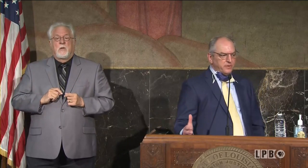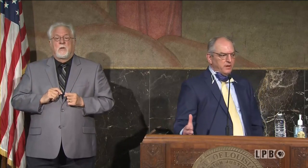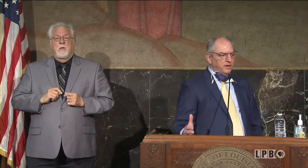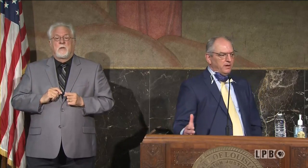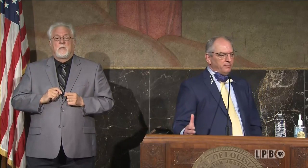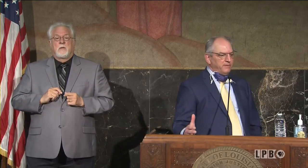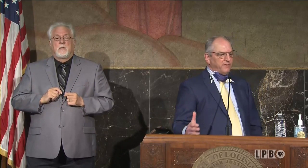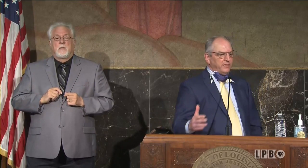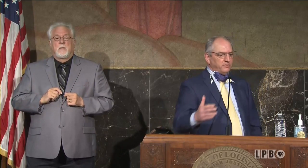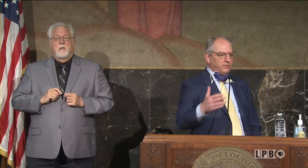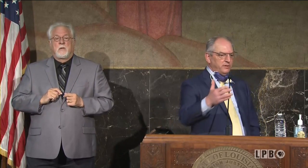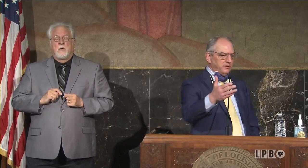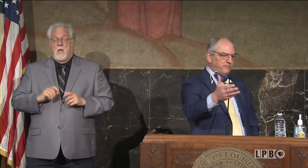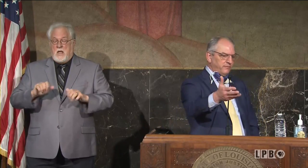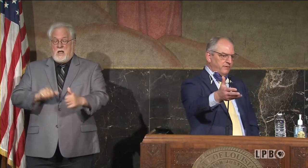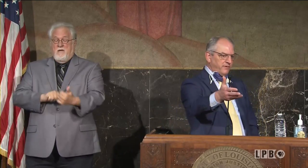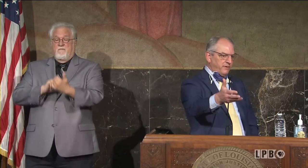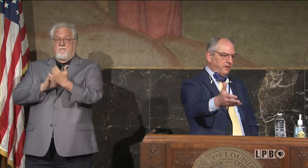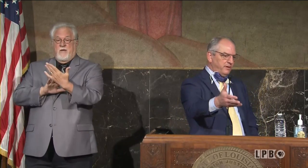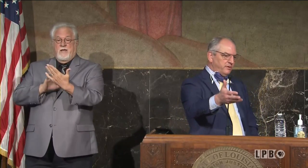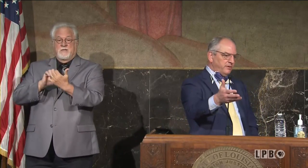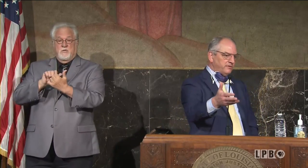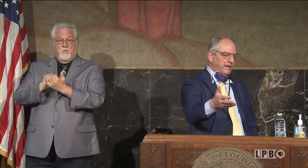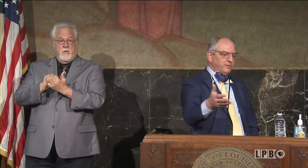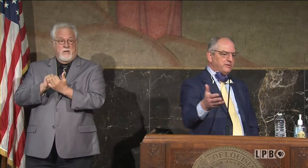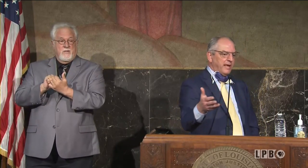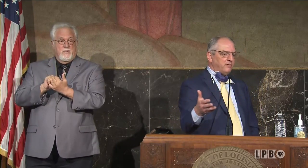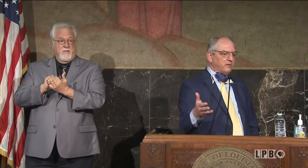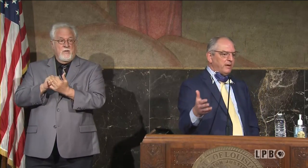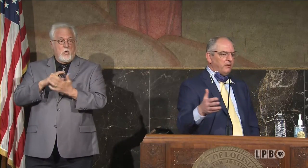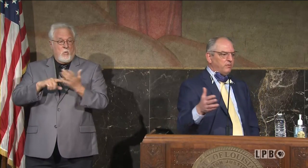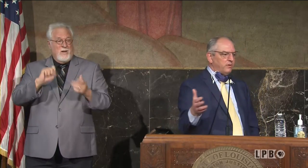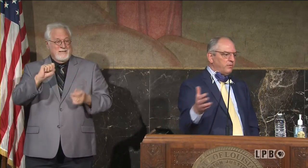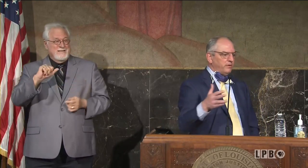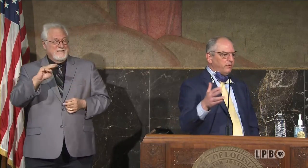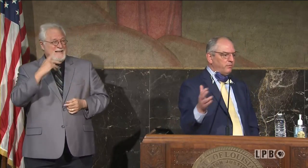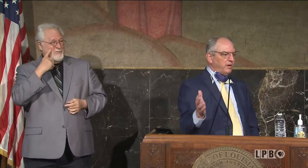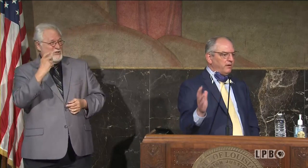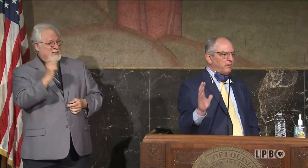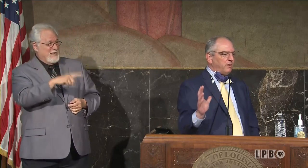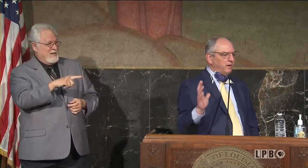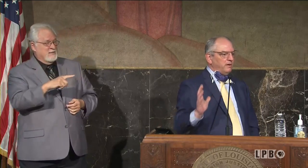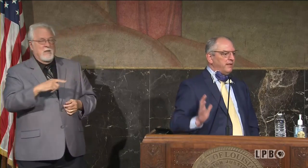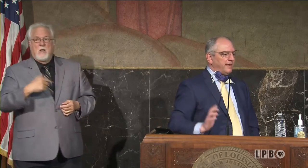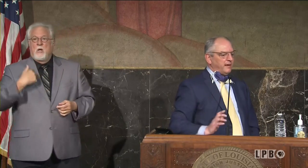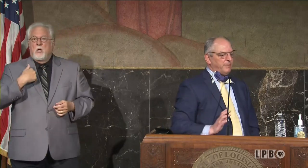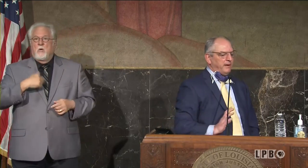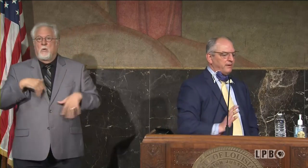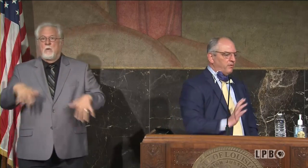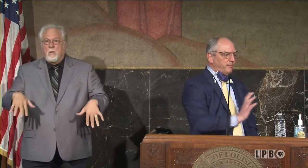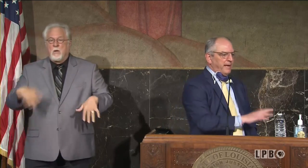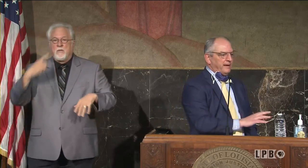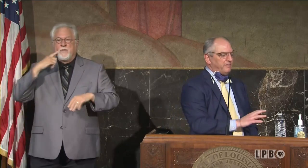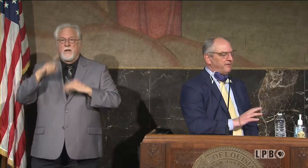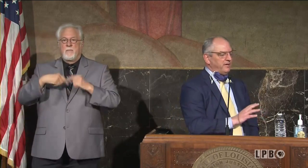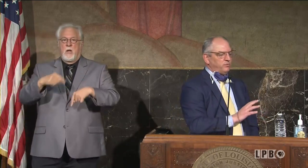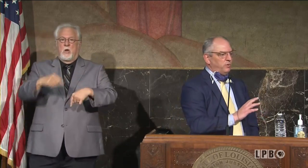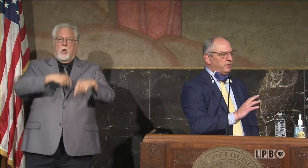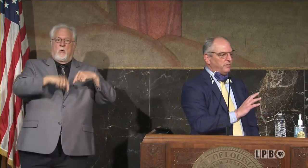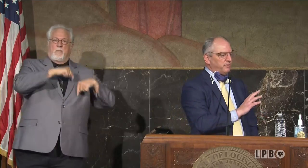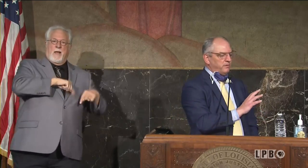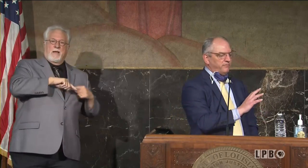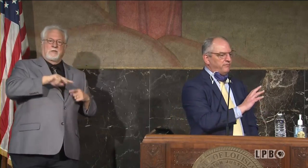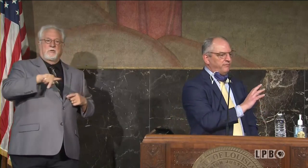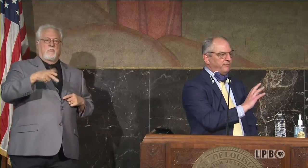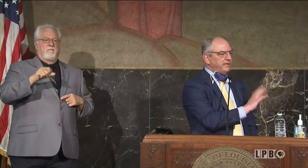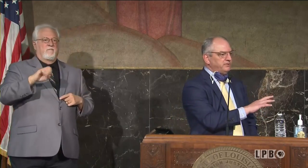eventually be faced with the very issue that Sam just asked about, where we really are thinking about going back to phase